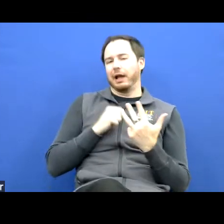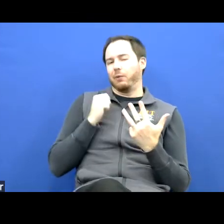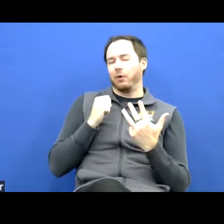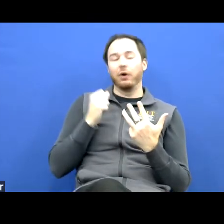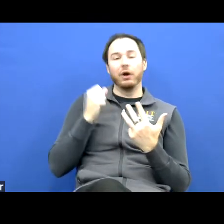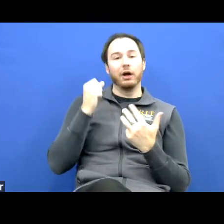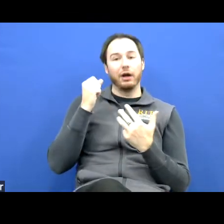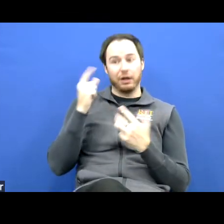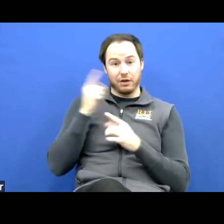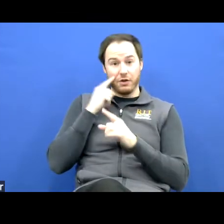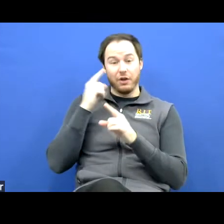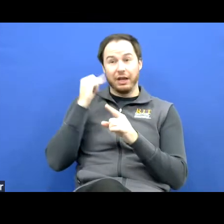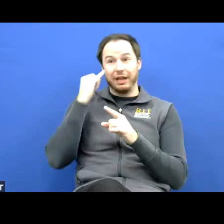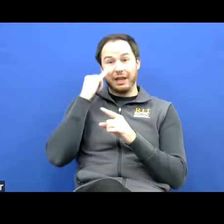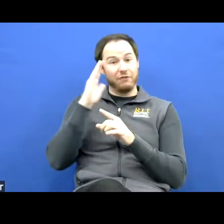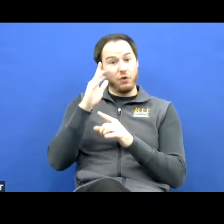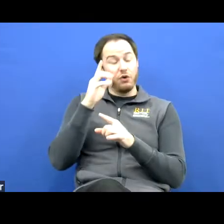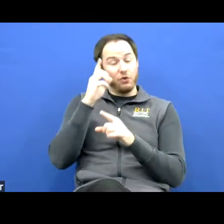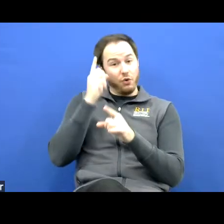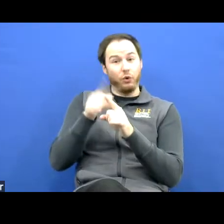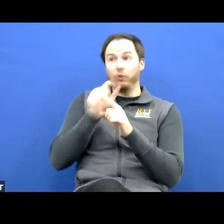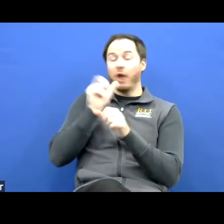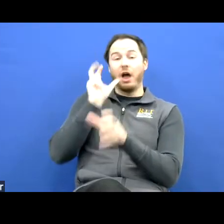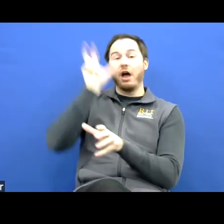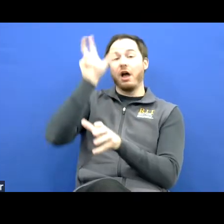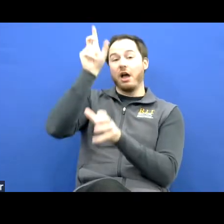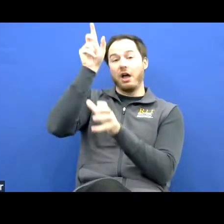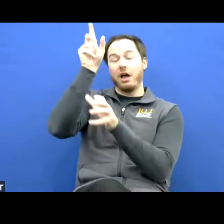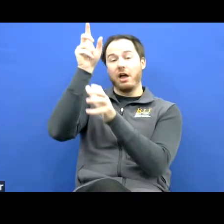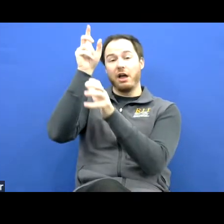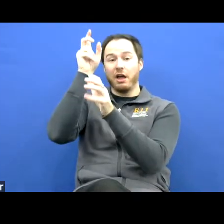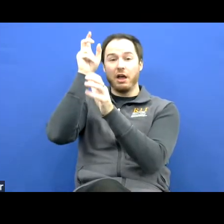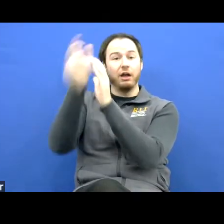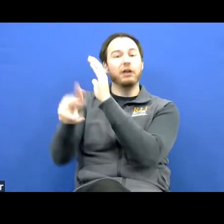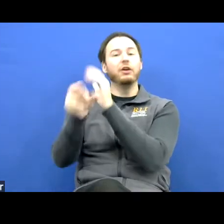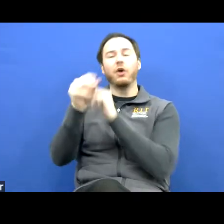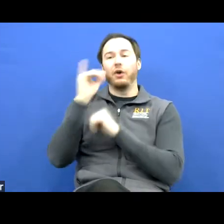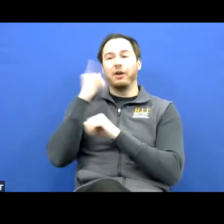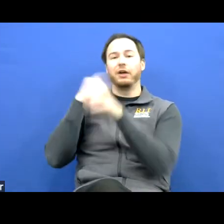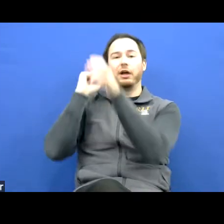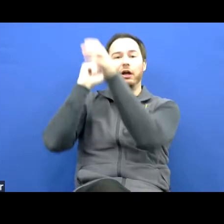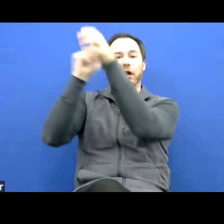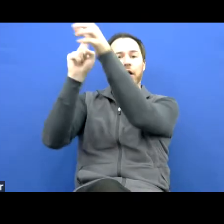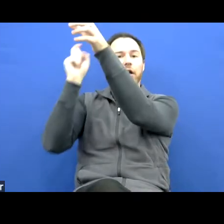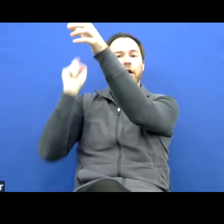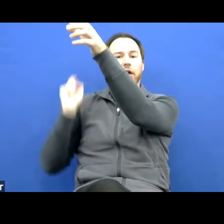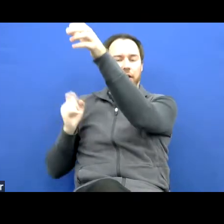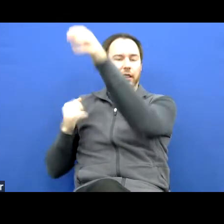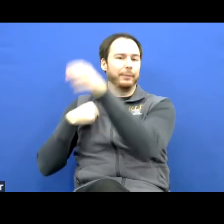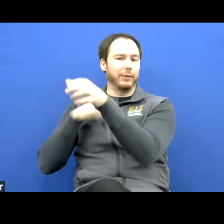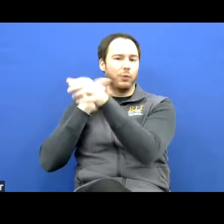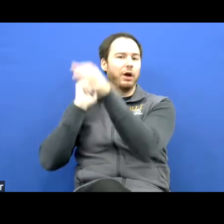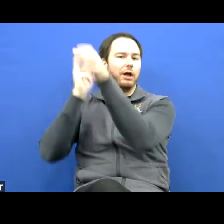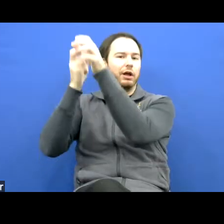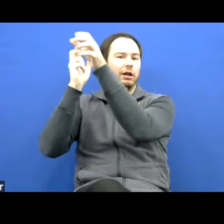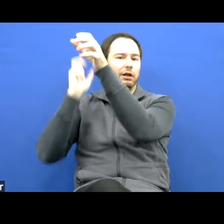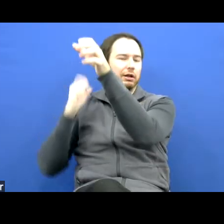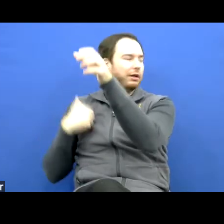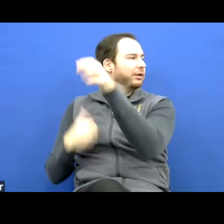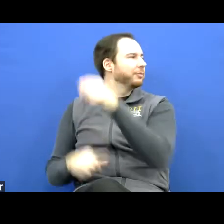the object is to hit the rim. We get 1 point for hitting the rim, then I can do. I heard you were quite a